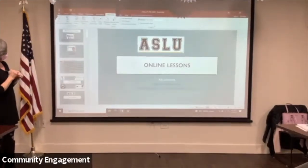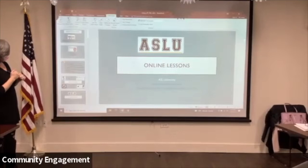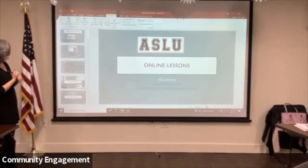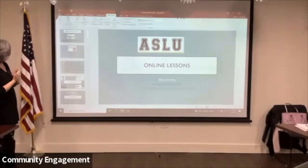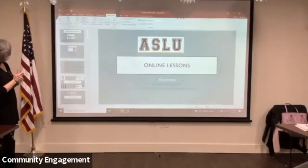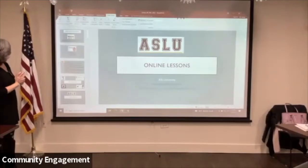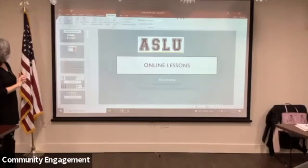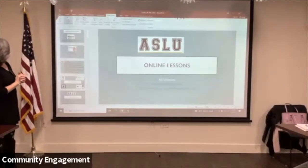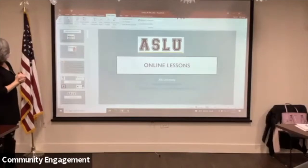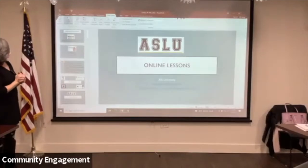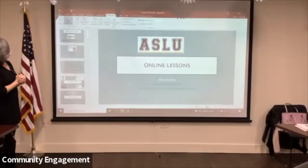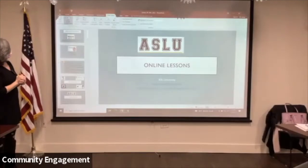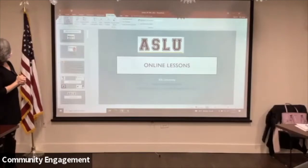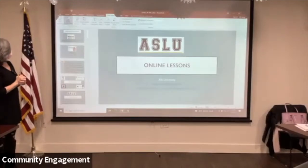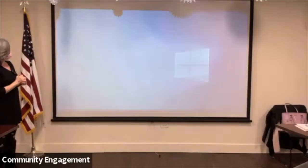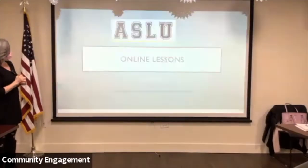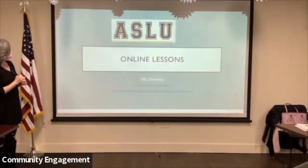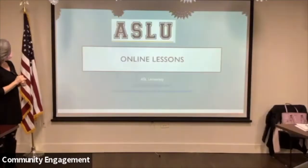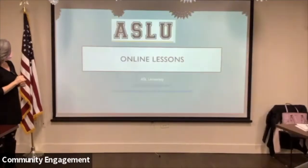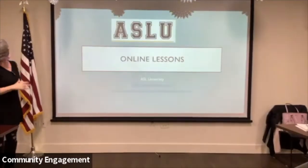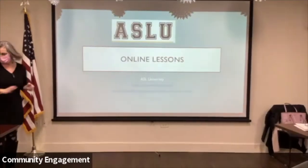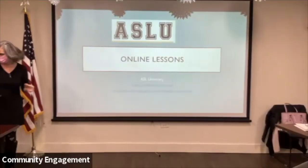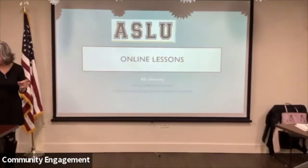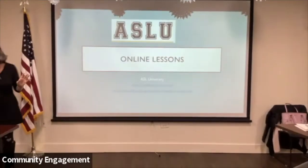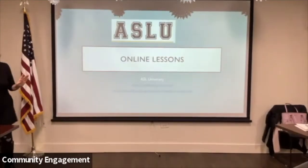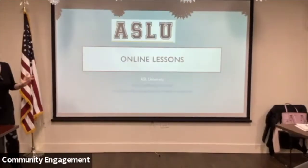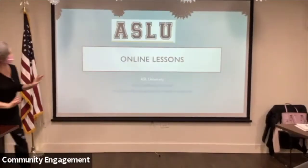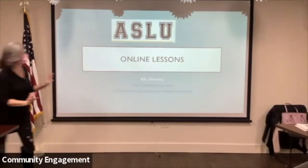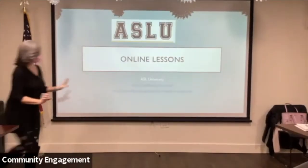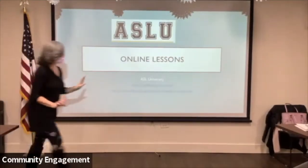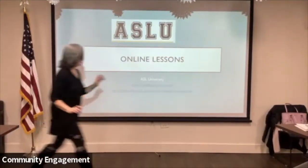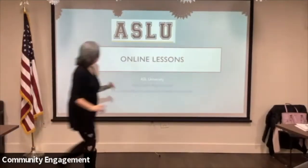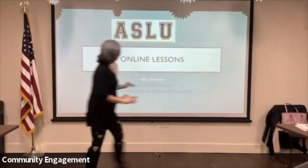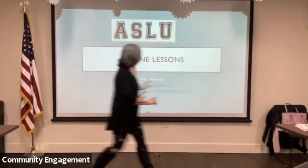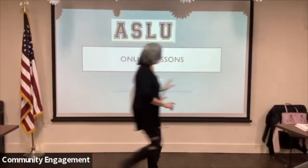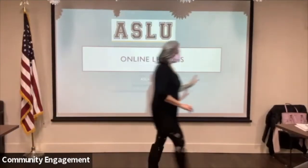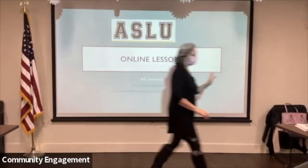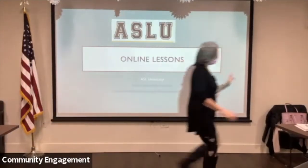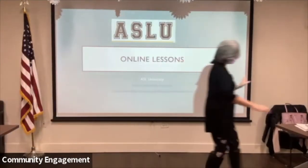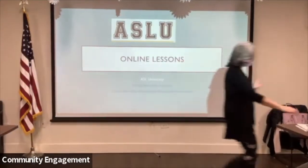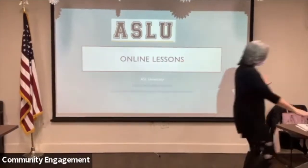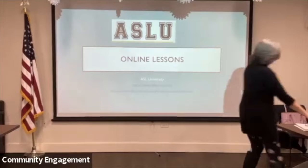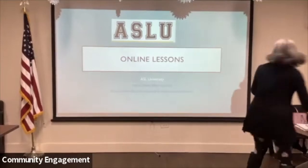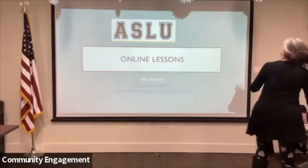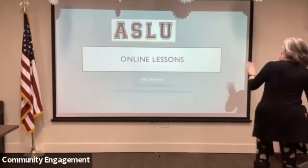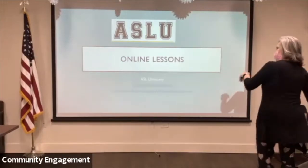PowerPoint. You're so good. All right, so now I have the little clicker. And again, there's